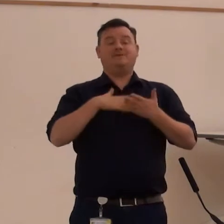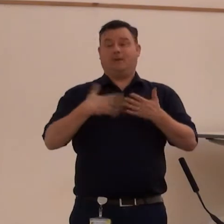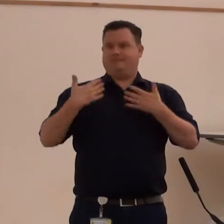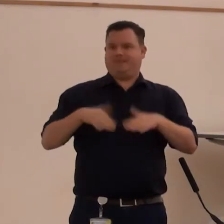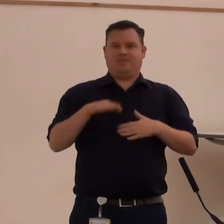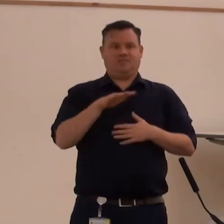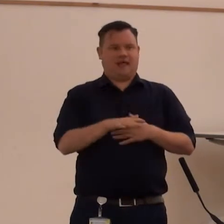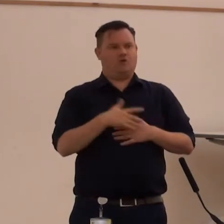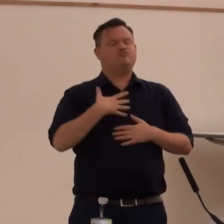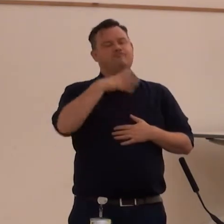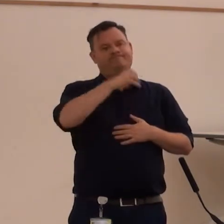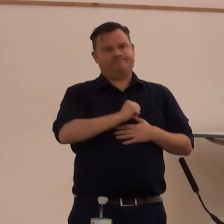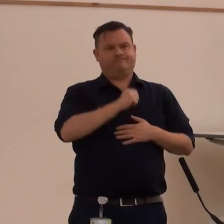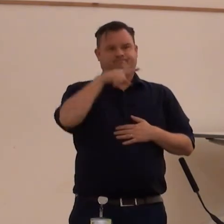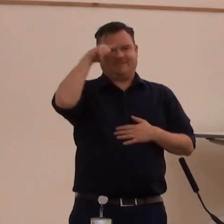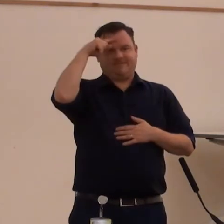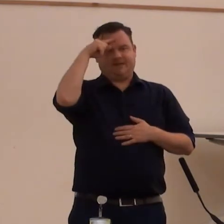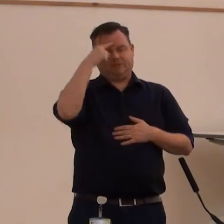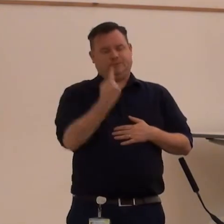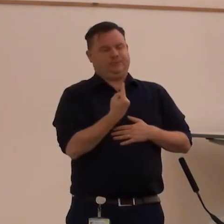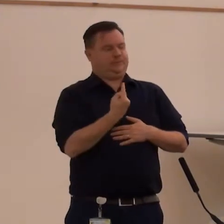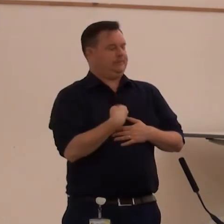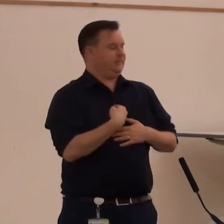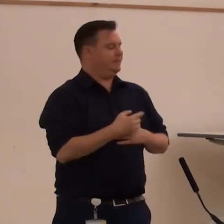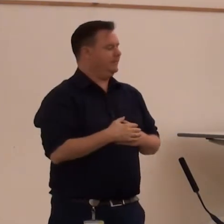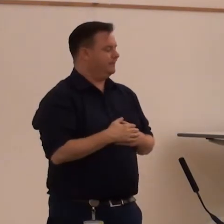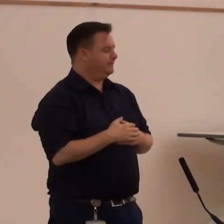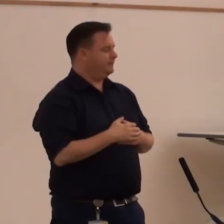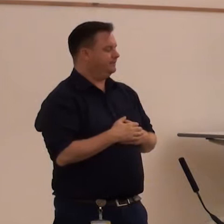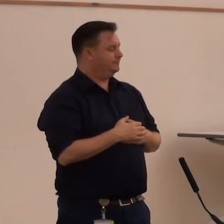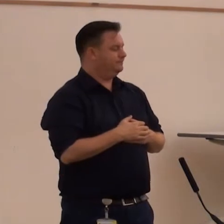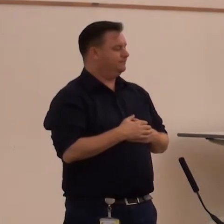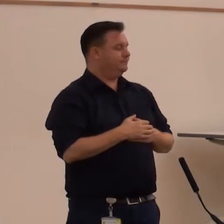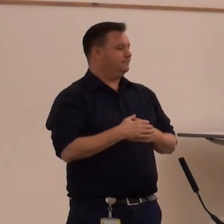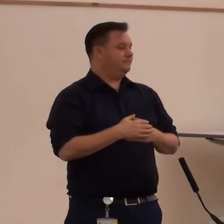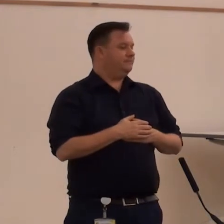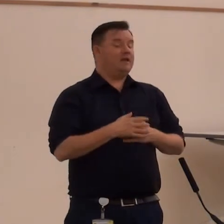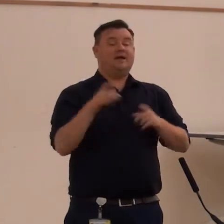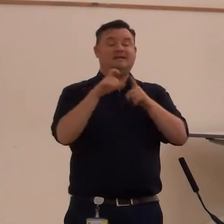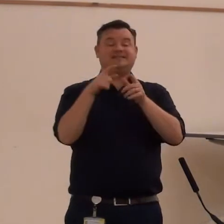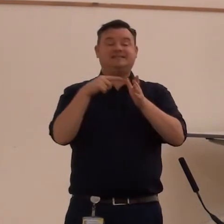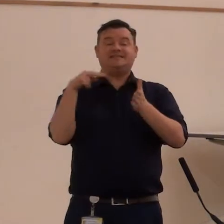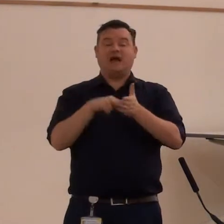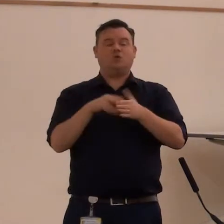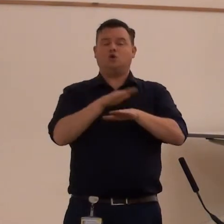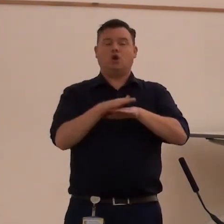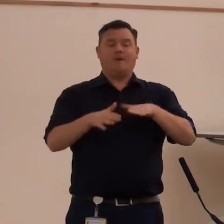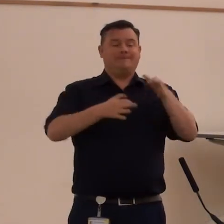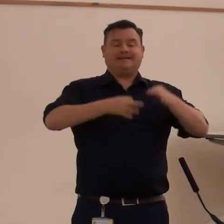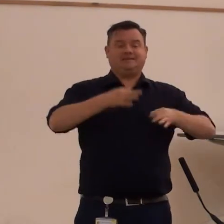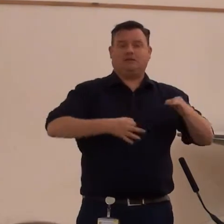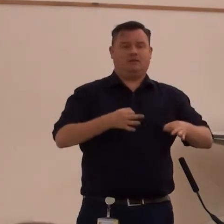wouldn't forget who we were. And because, in that sense, Dan is not a part of political, we